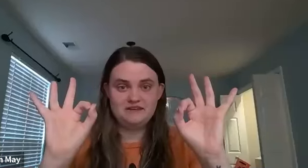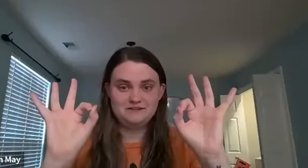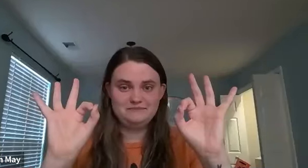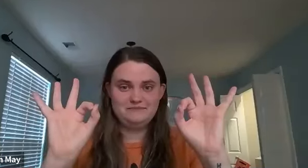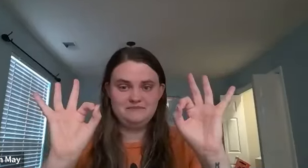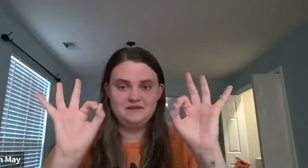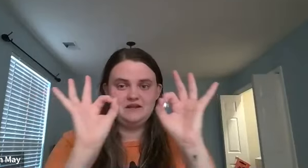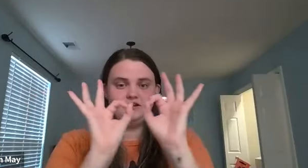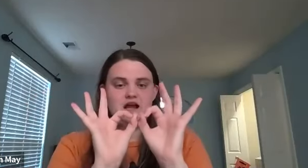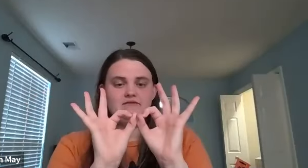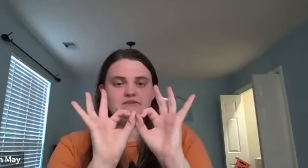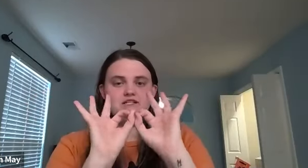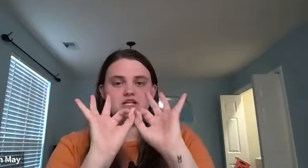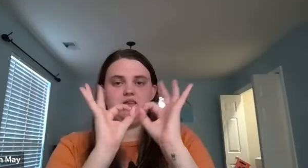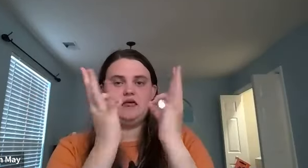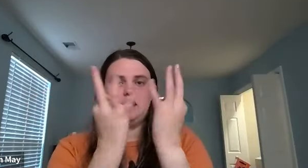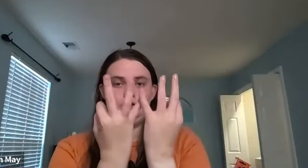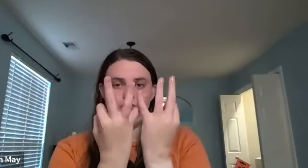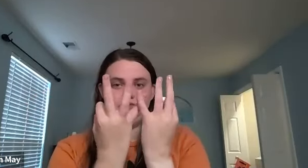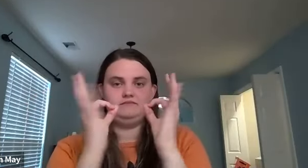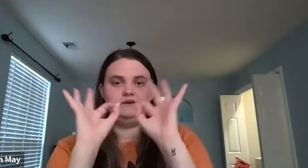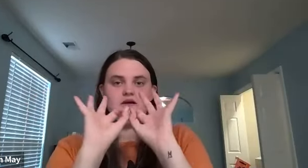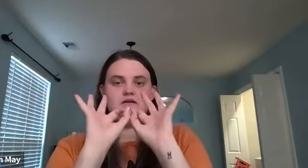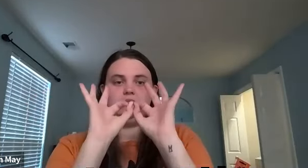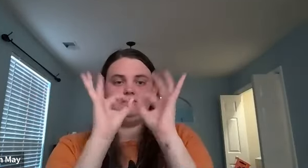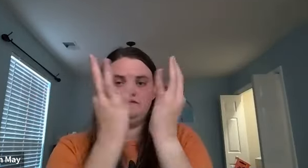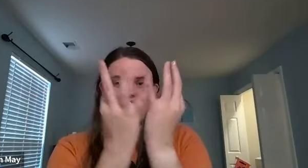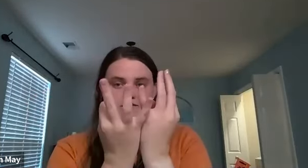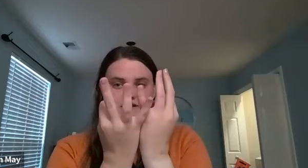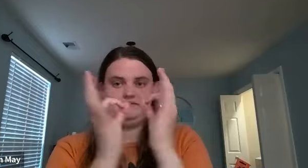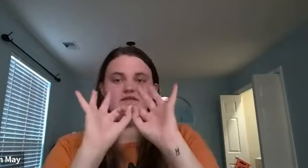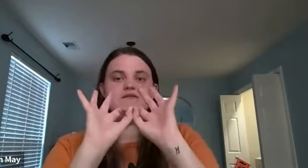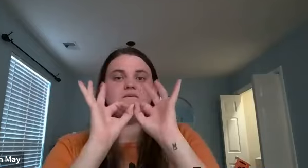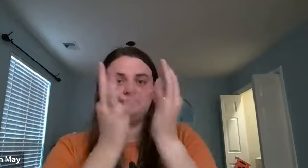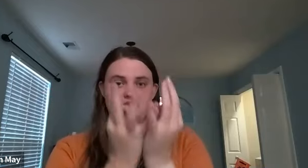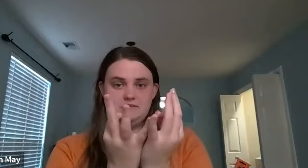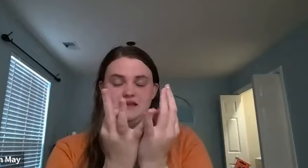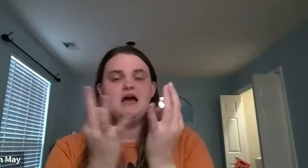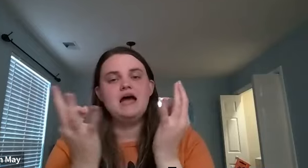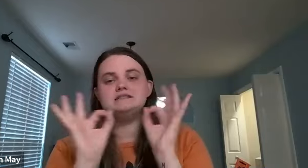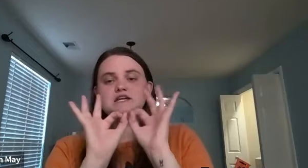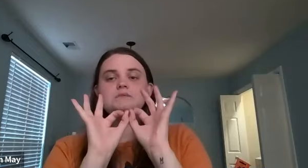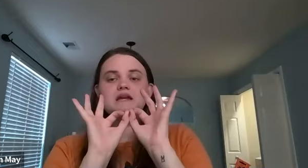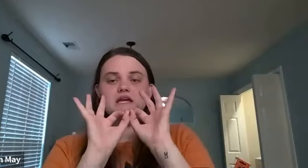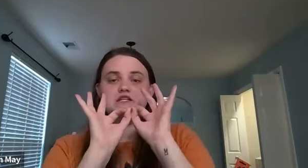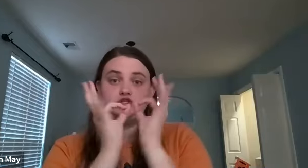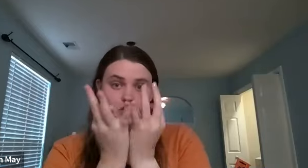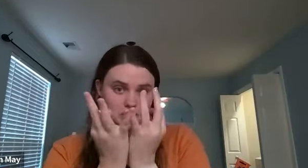hands. You're going to have them touch and then loop. Family. Family. And it's like you're making a